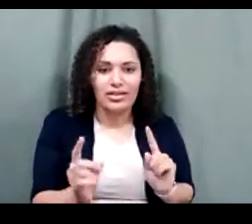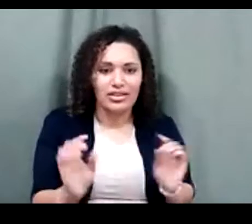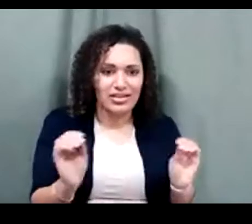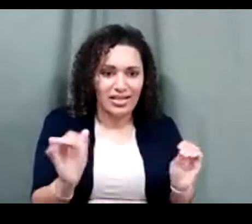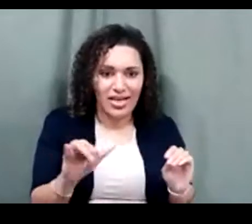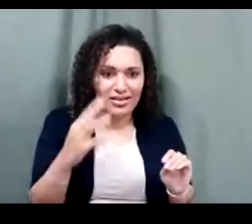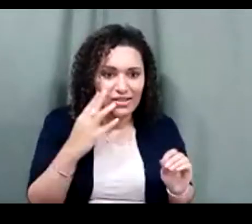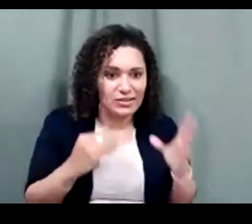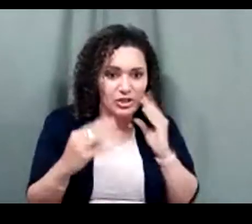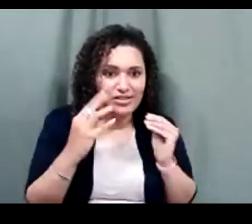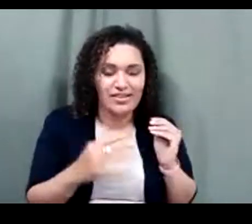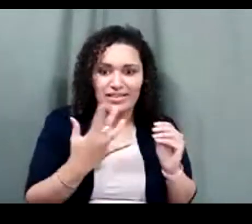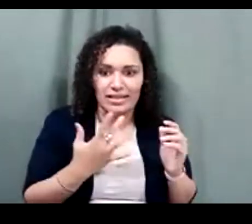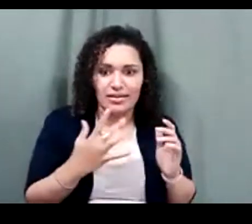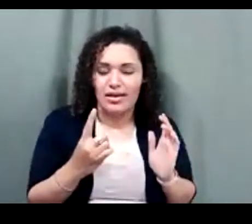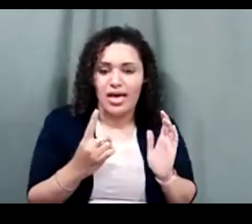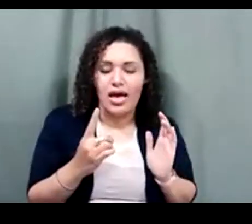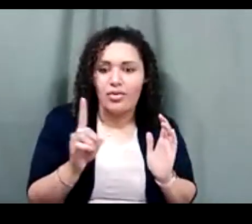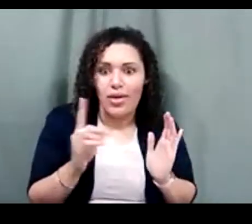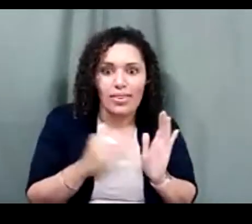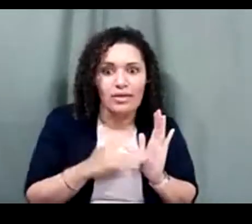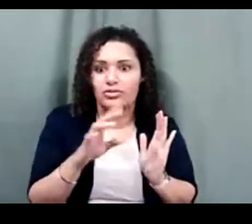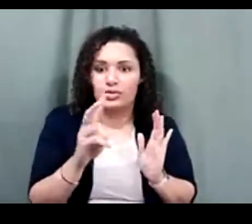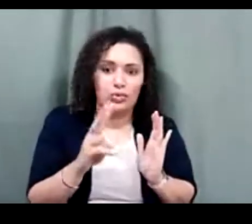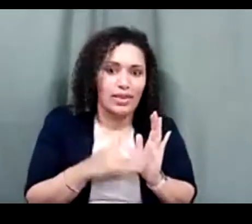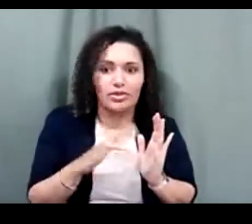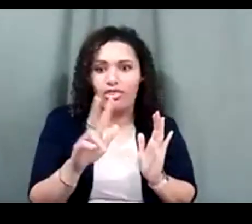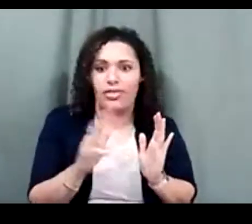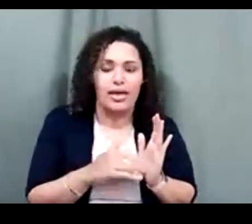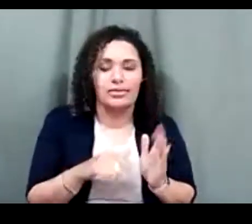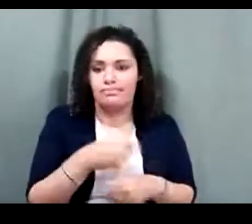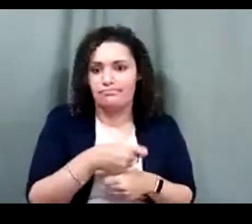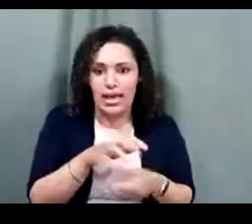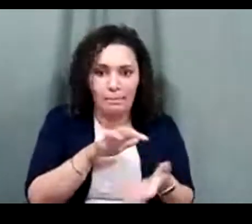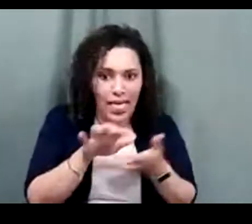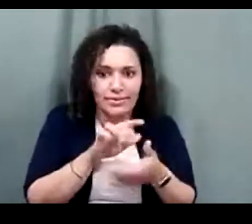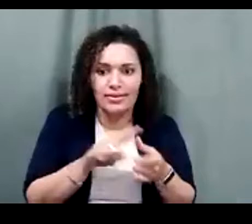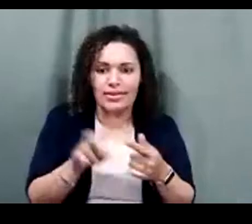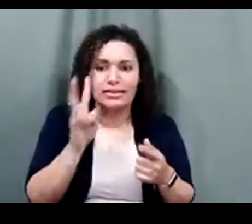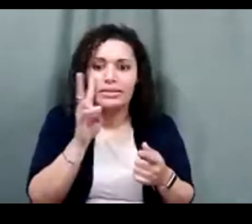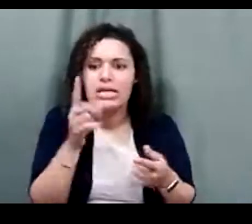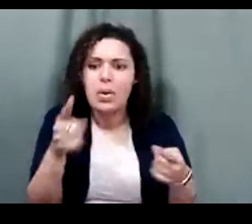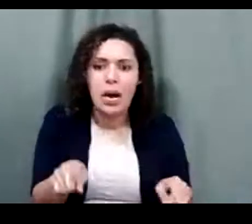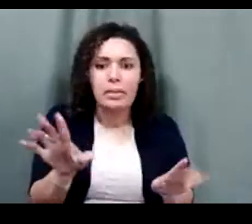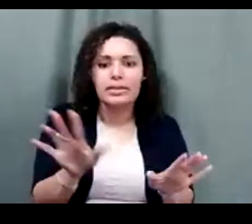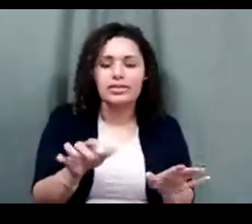of tasting thousands of wines and making blends and seeing how they come out. And we have a lot more than we